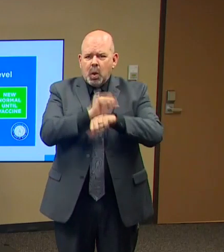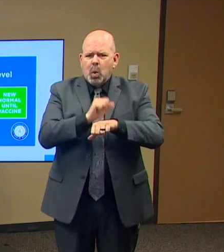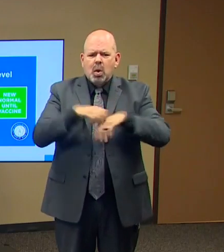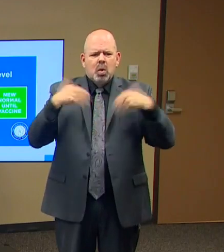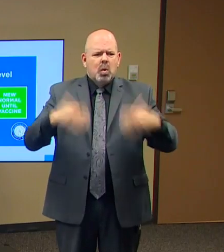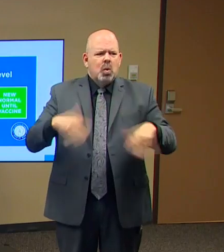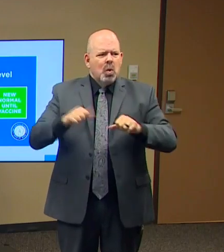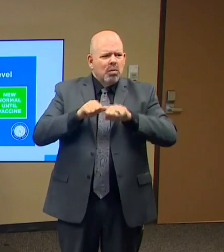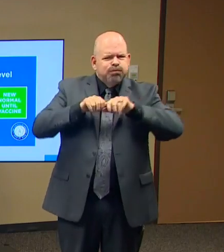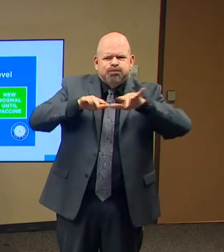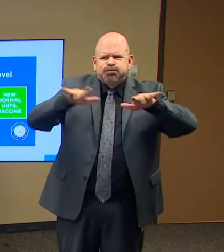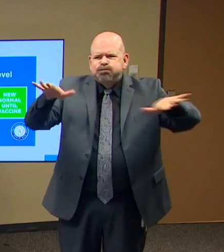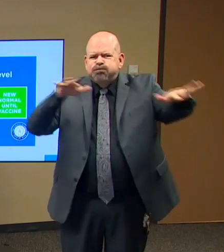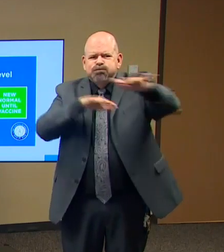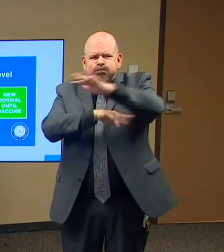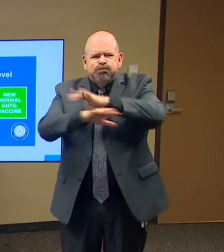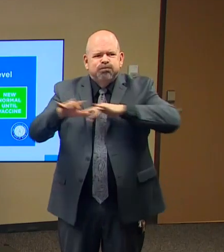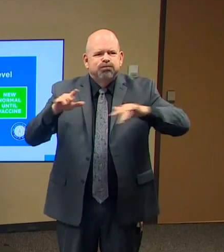on the line, so we want